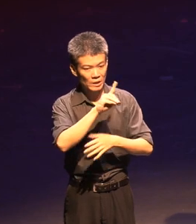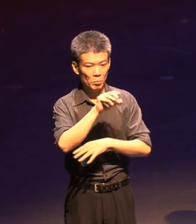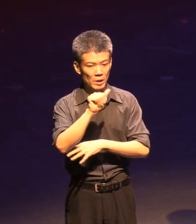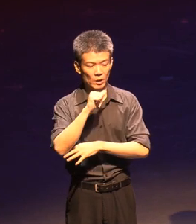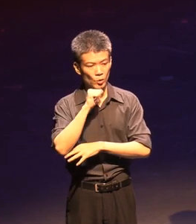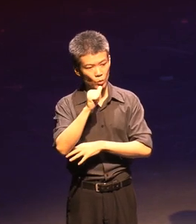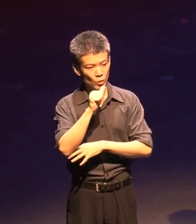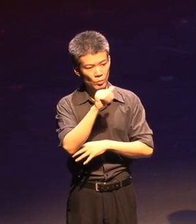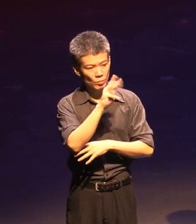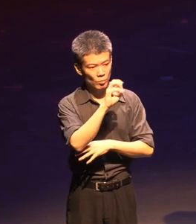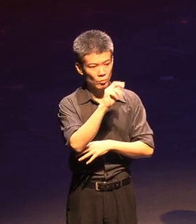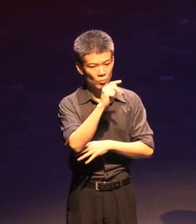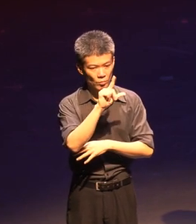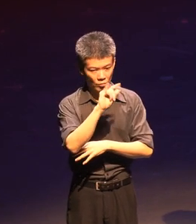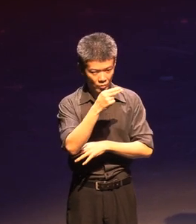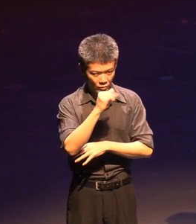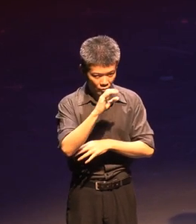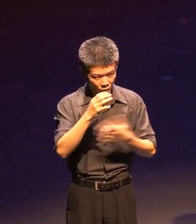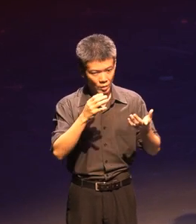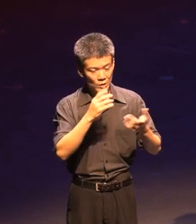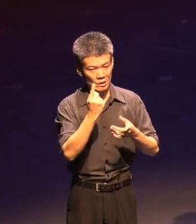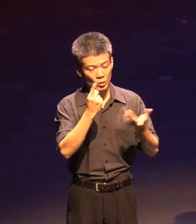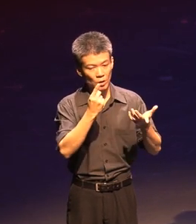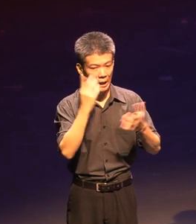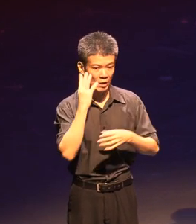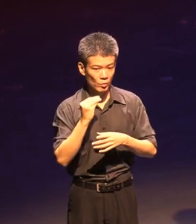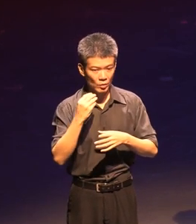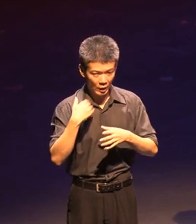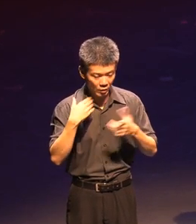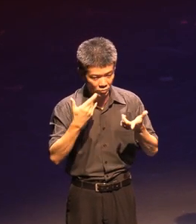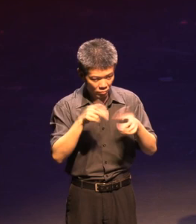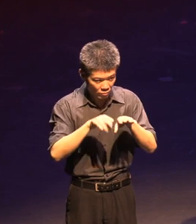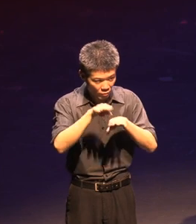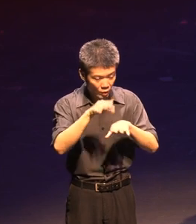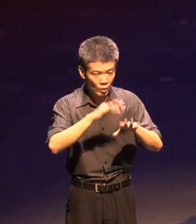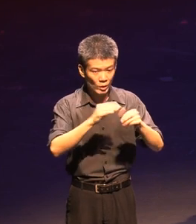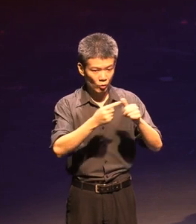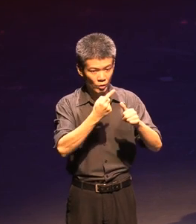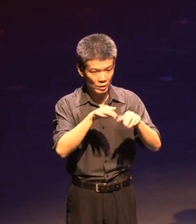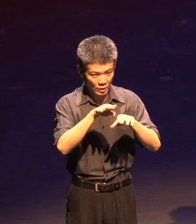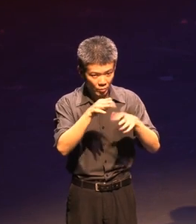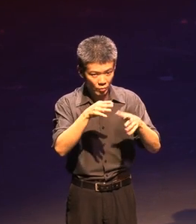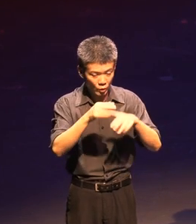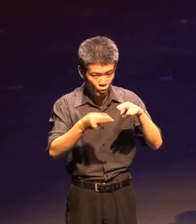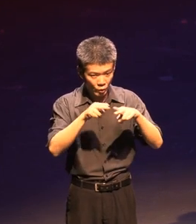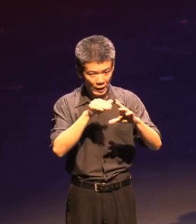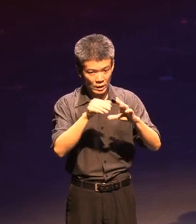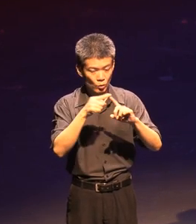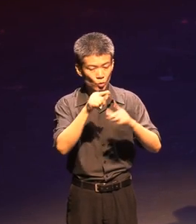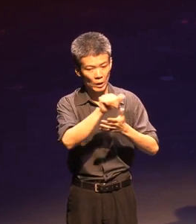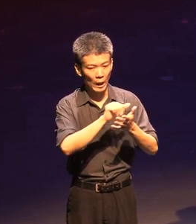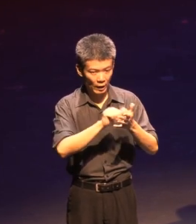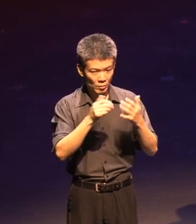not a monolithic, singular experience. Having embarked on our first steps to increase access to the